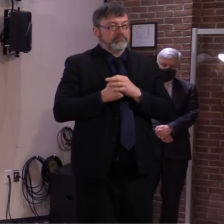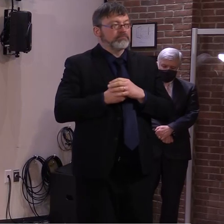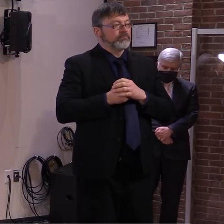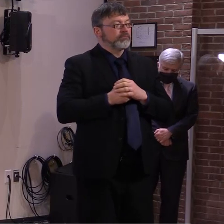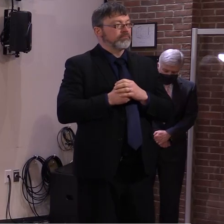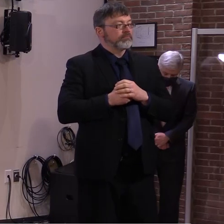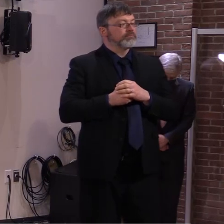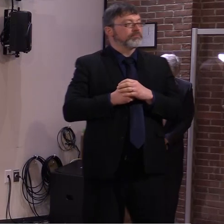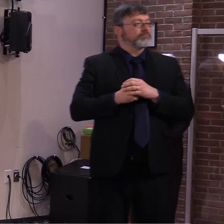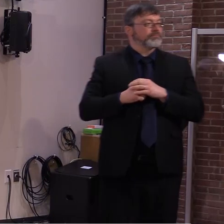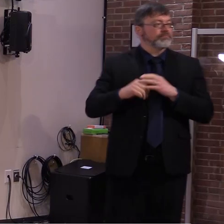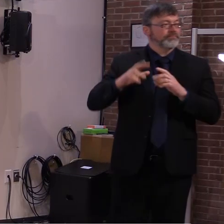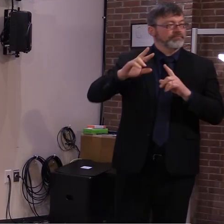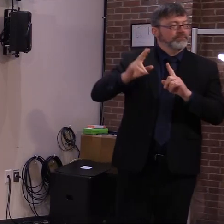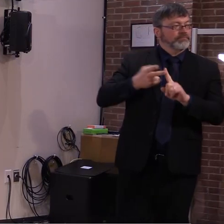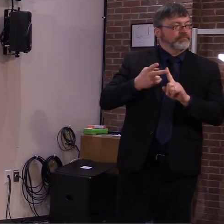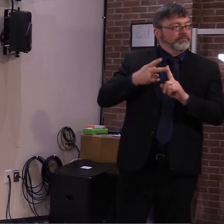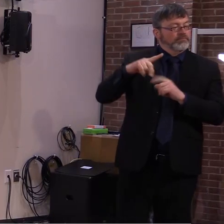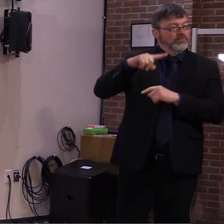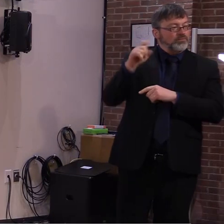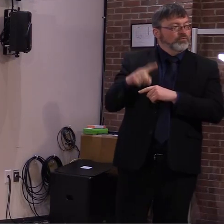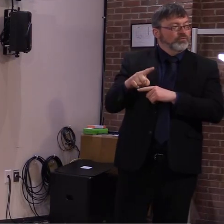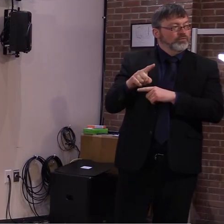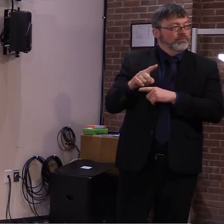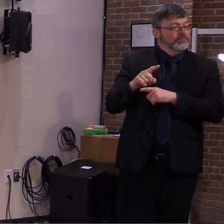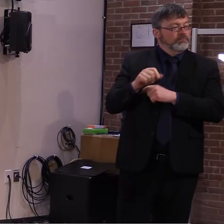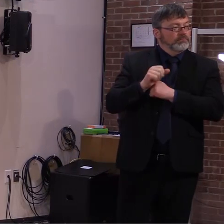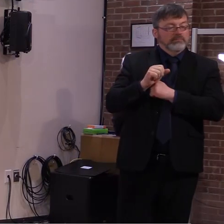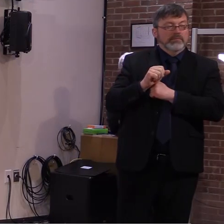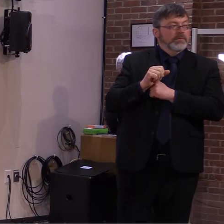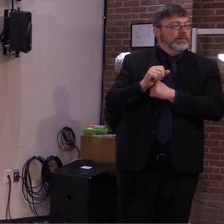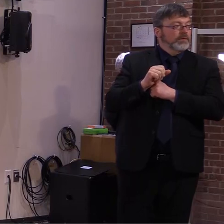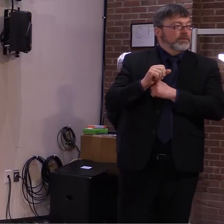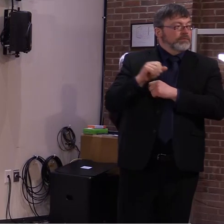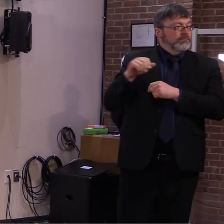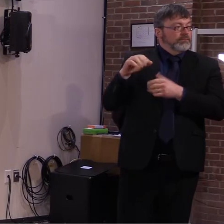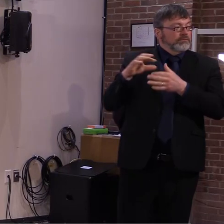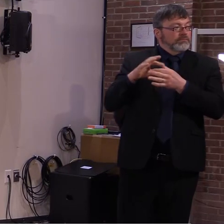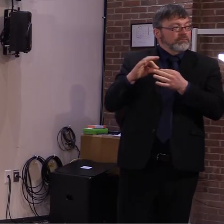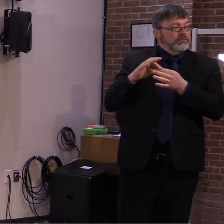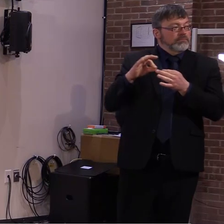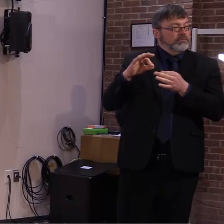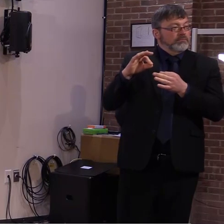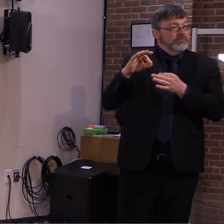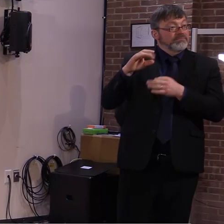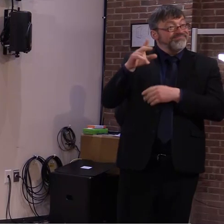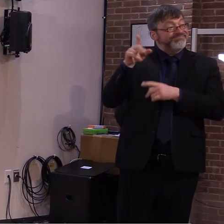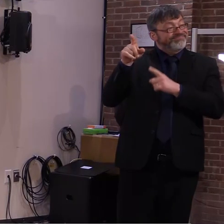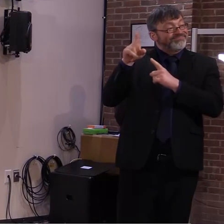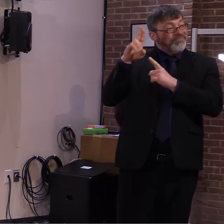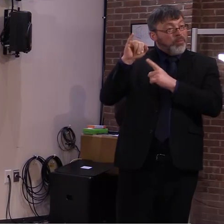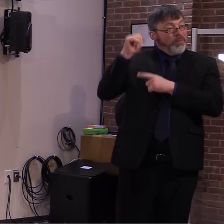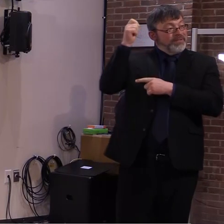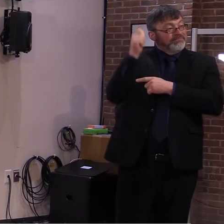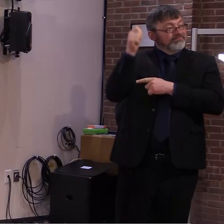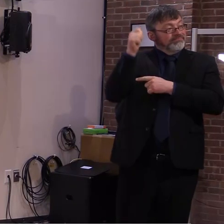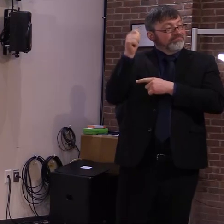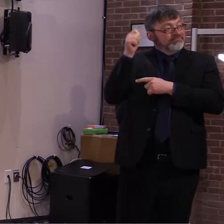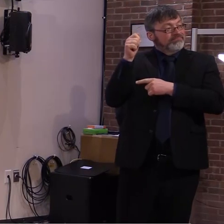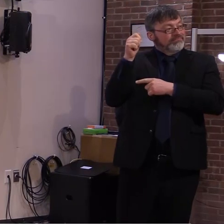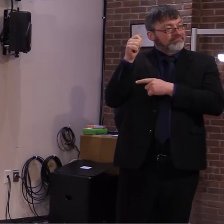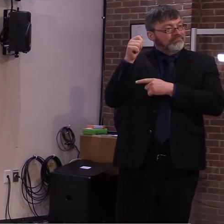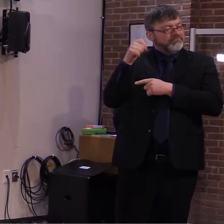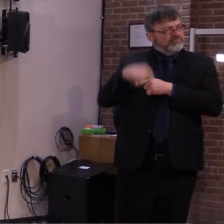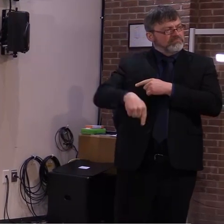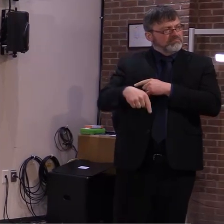I noticed that the weekly unemployment claims doubled, and they doubled and they went up more than they have in several months. And I was wondering if there